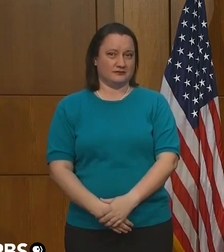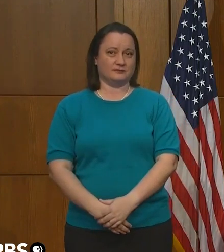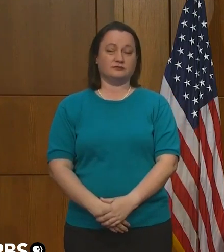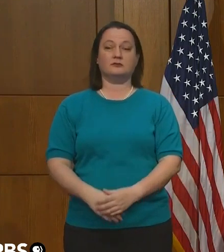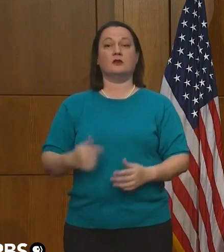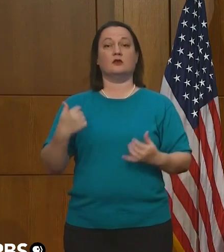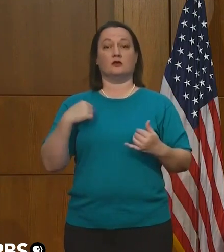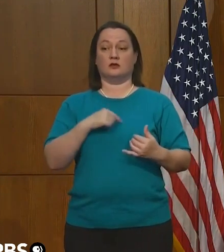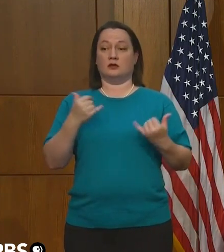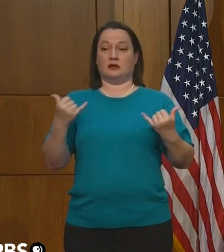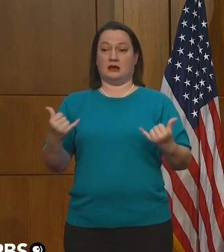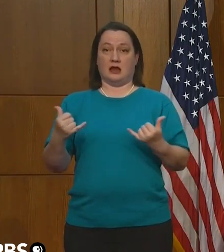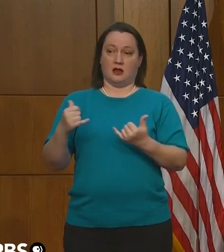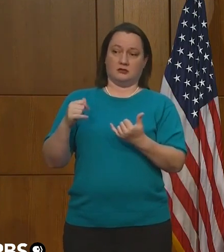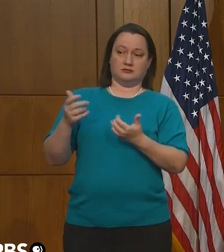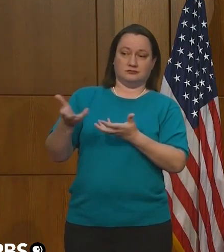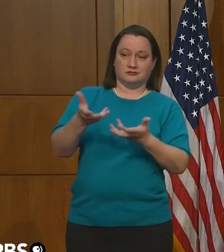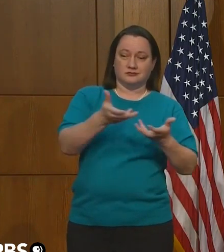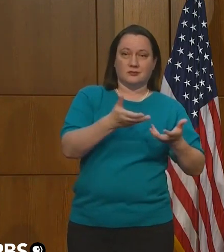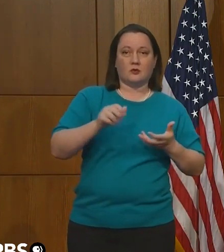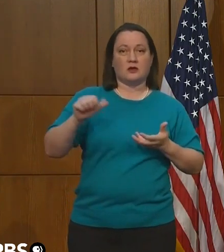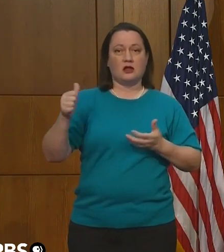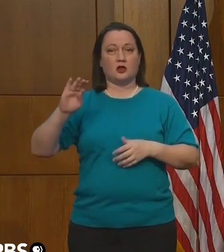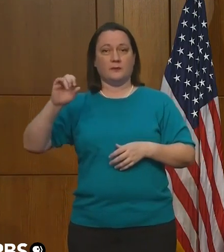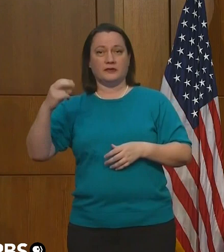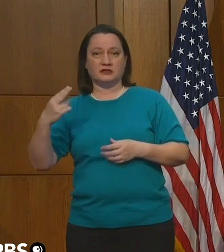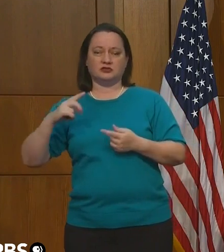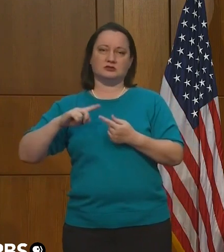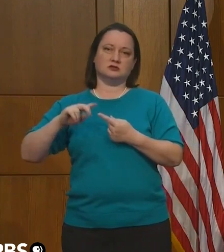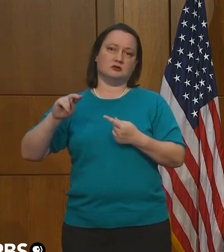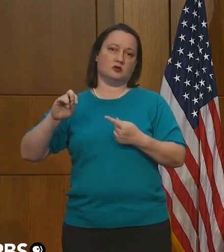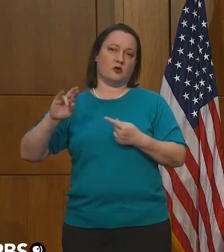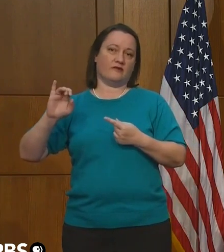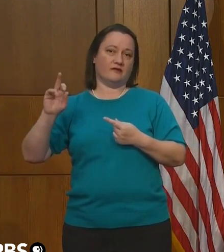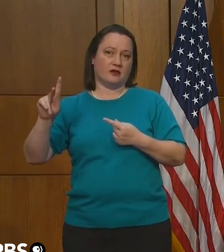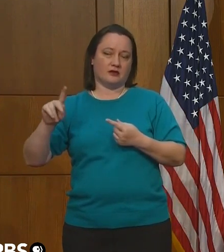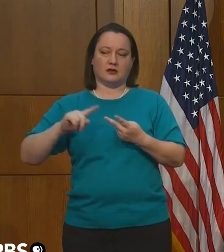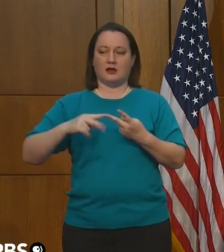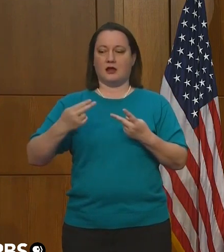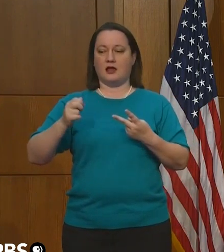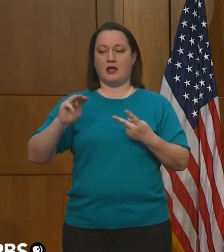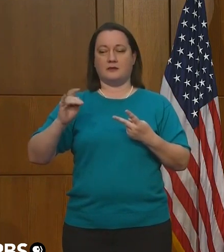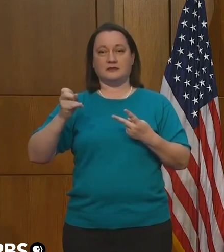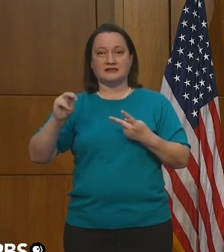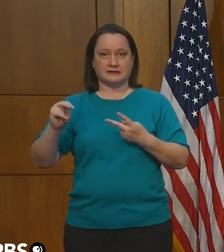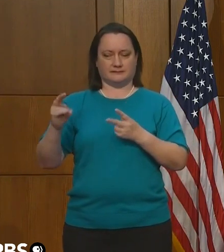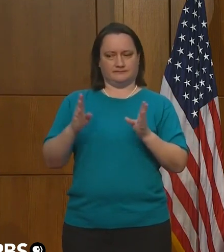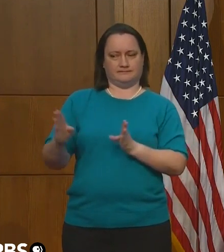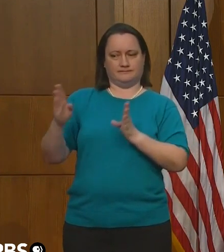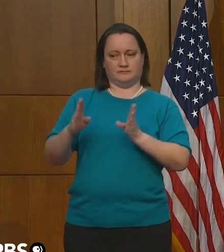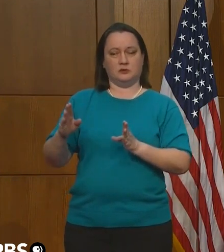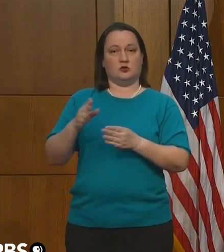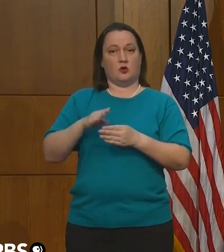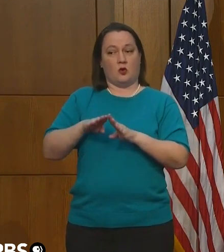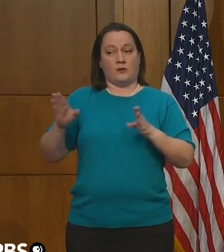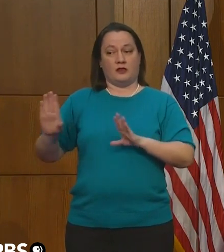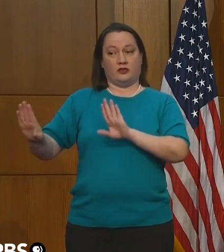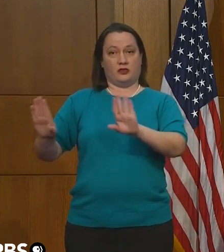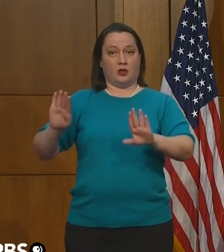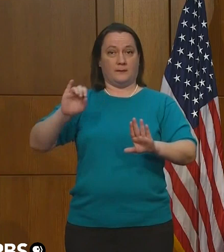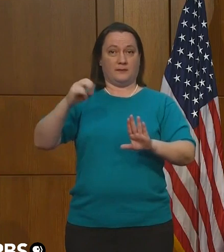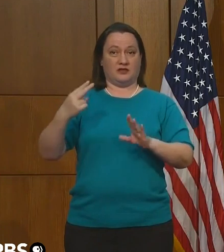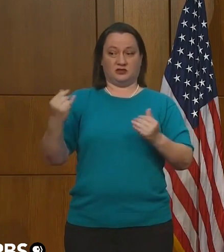beach cities such as Norfolk and Hampton as they make preparations to open their beaches this weekend. If